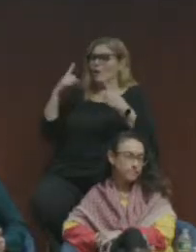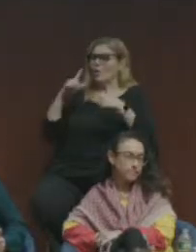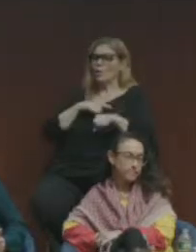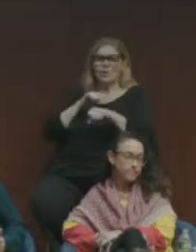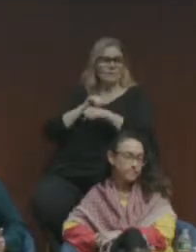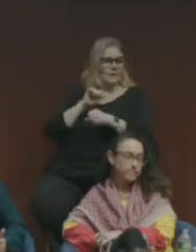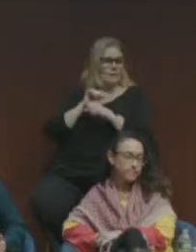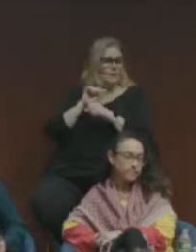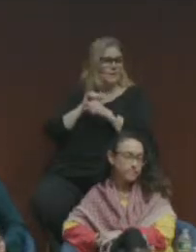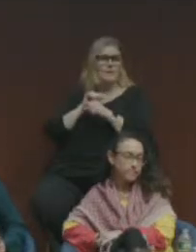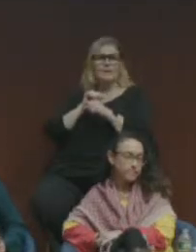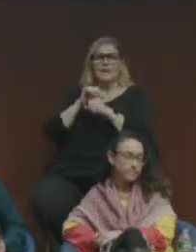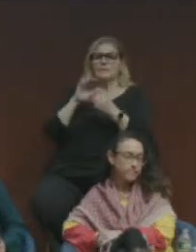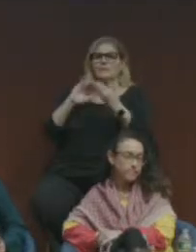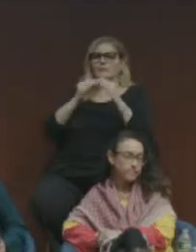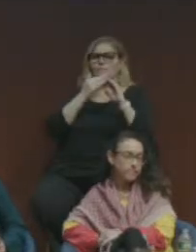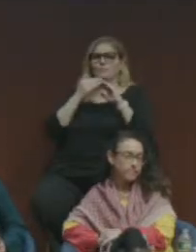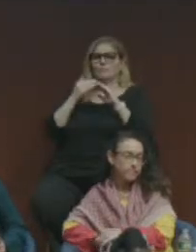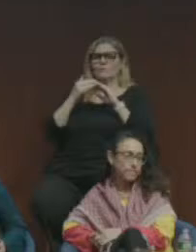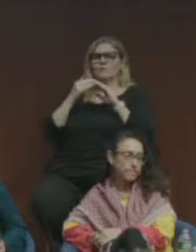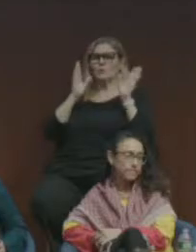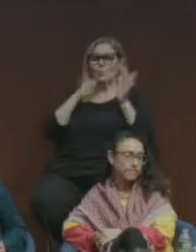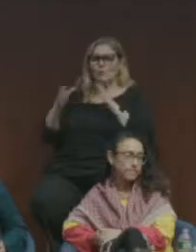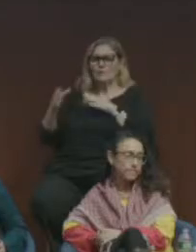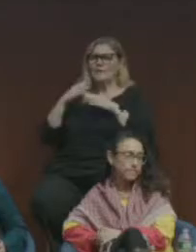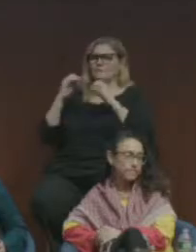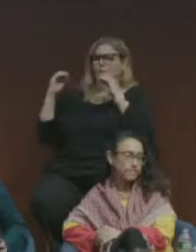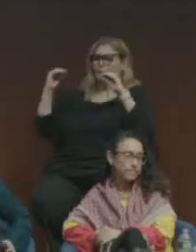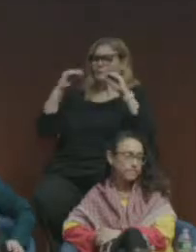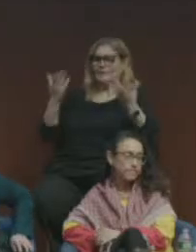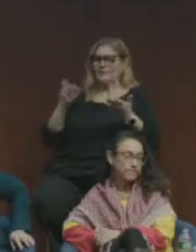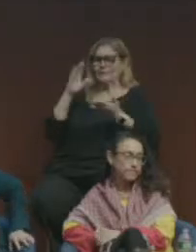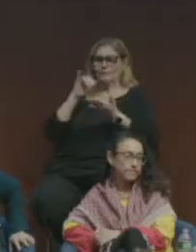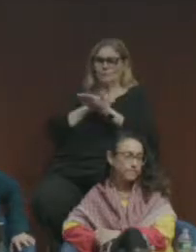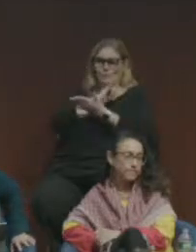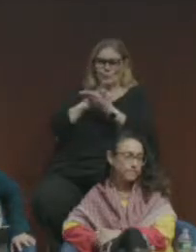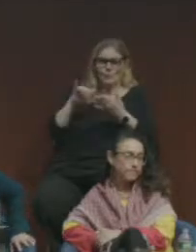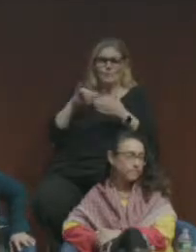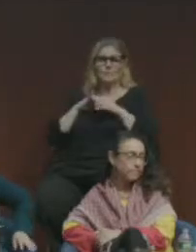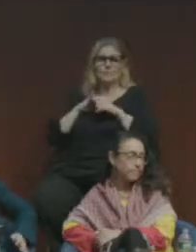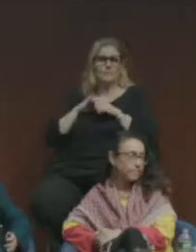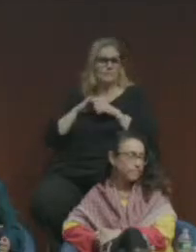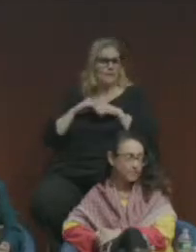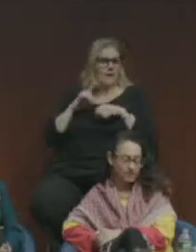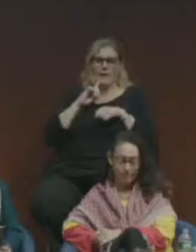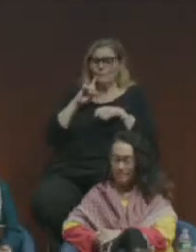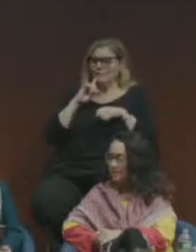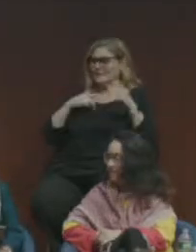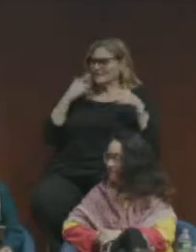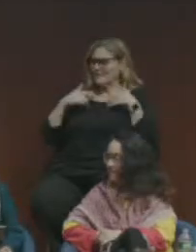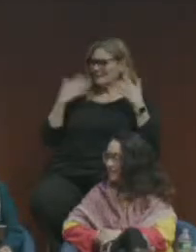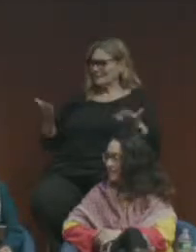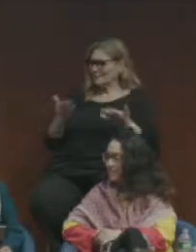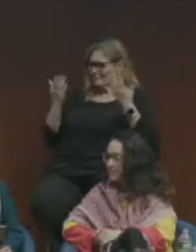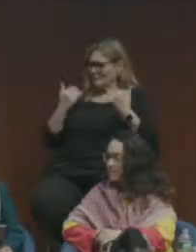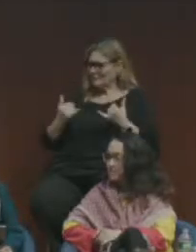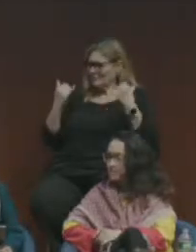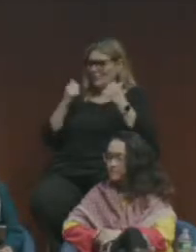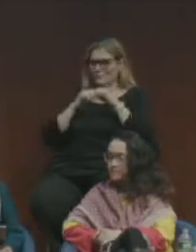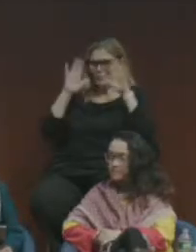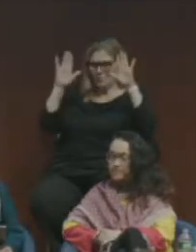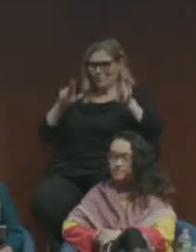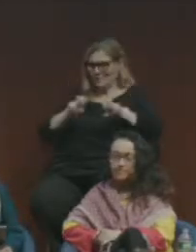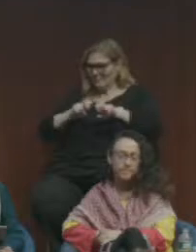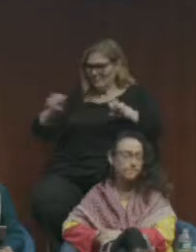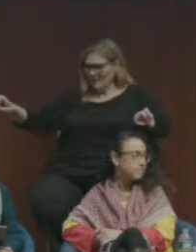working as a community organizer and educator here in New York City. I'm really excited to be here today with our